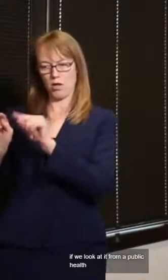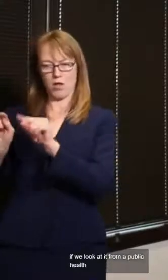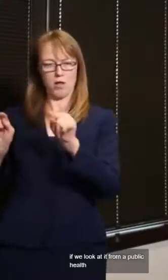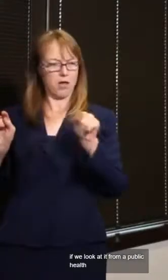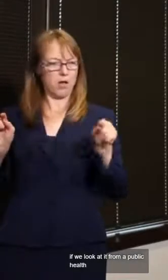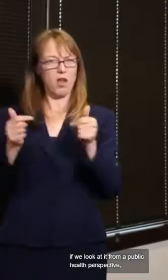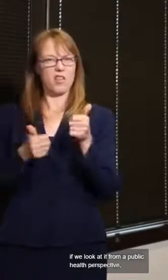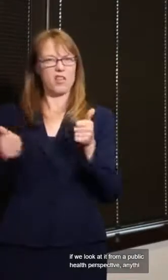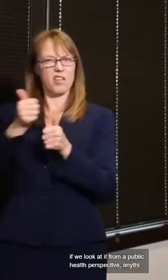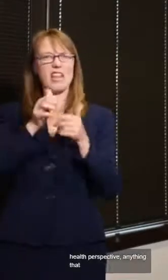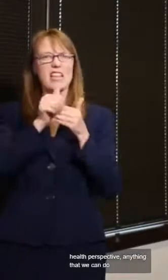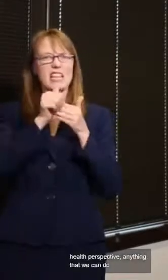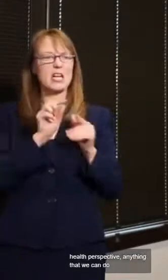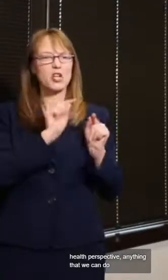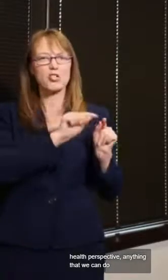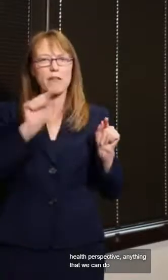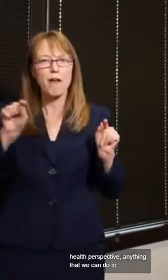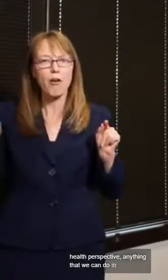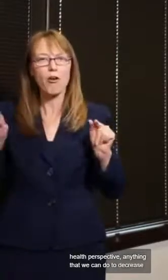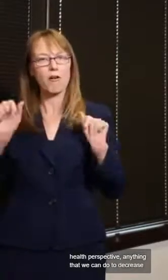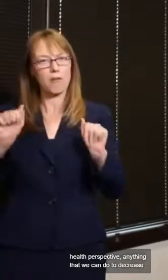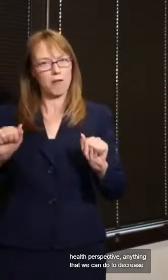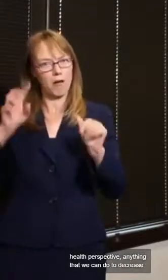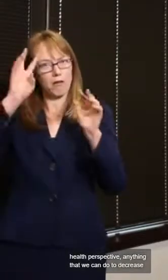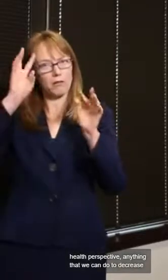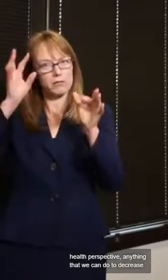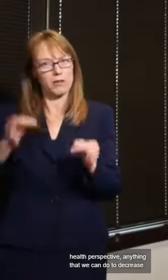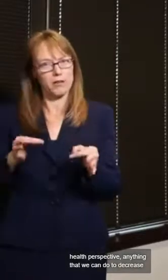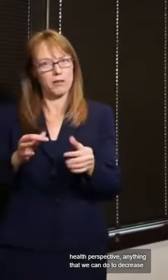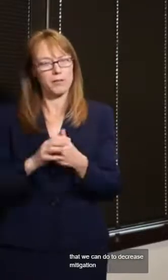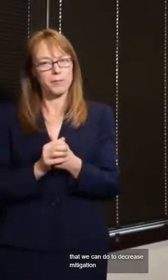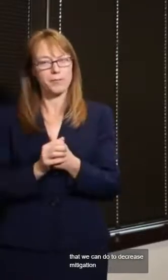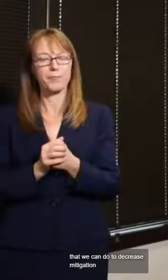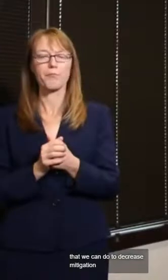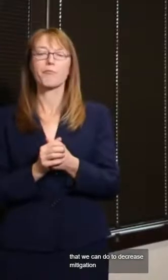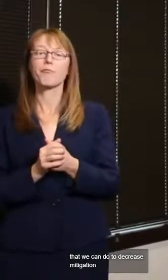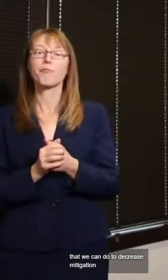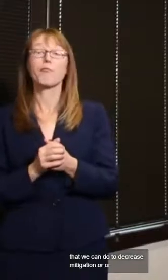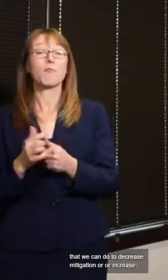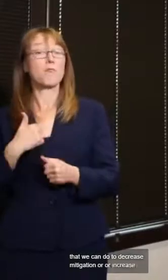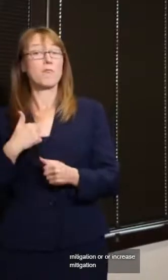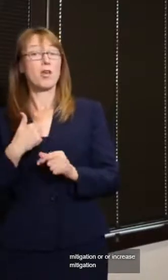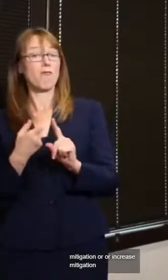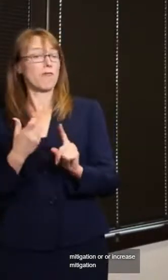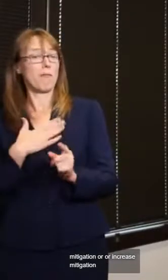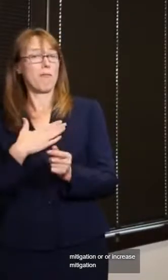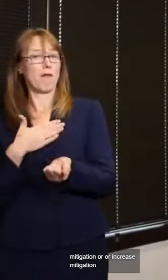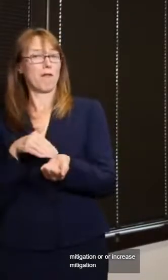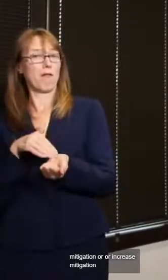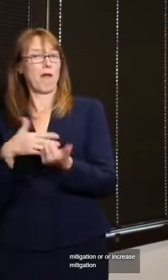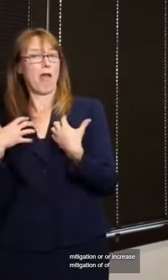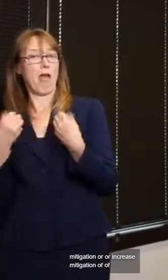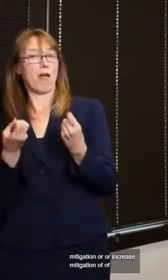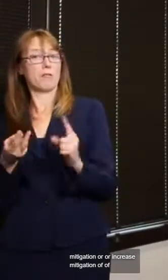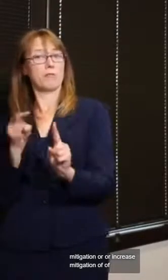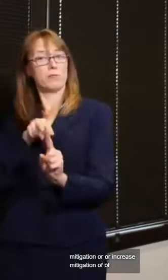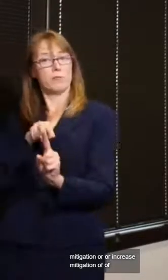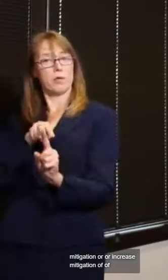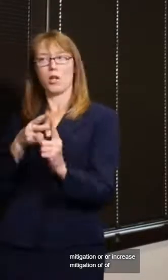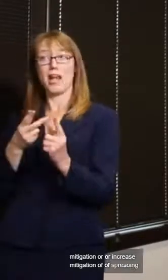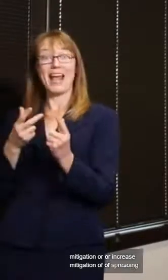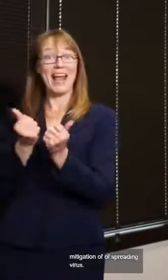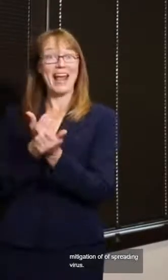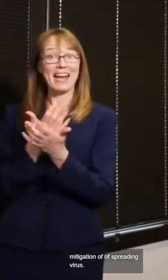perspective, anything that we can do to decrease mitigation or increase mitigation of spreading